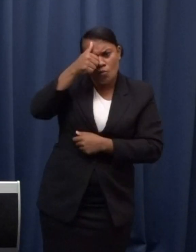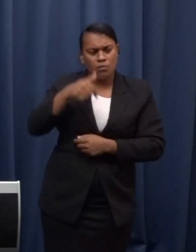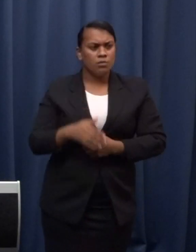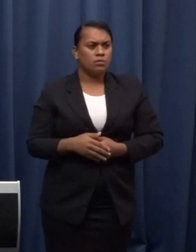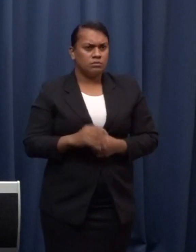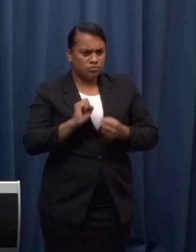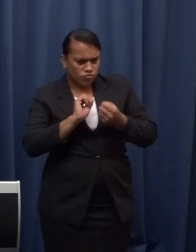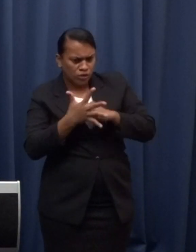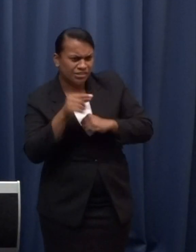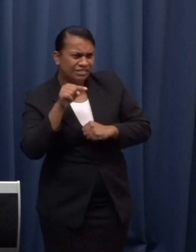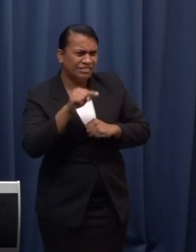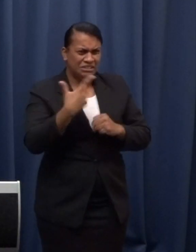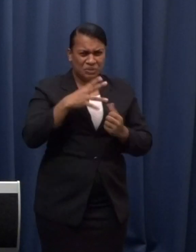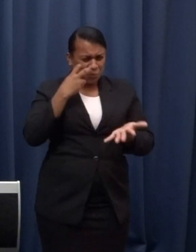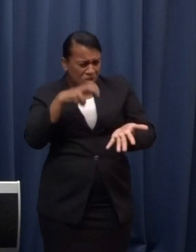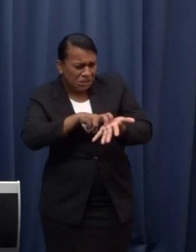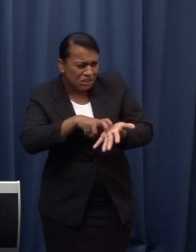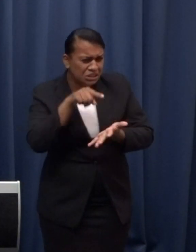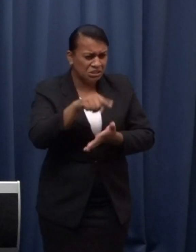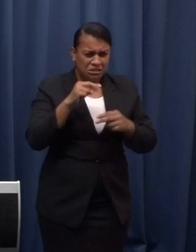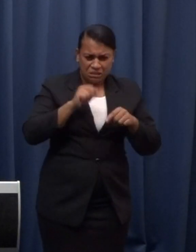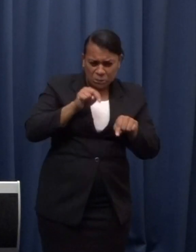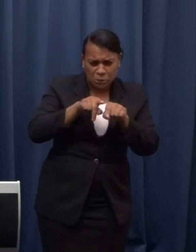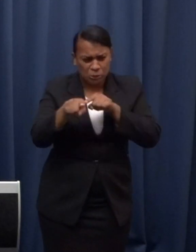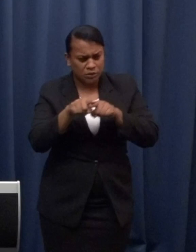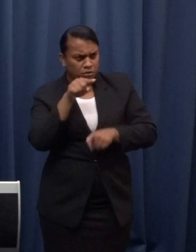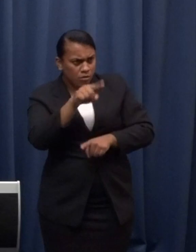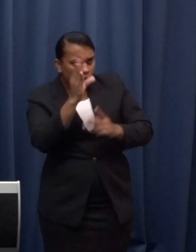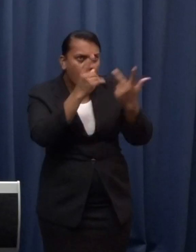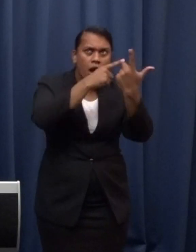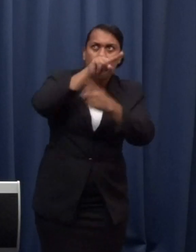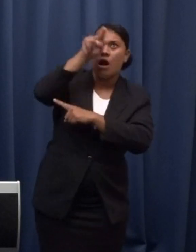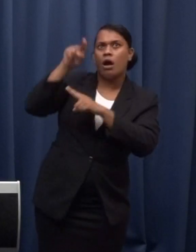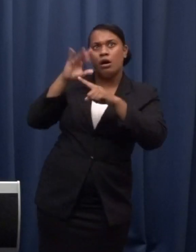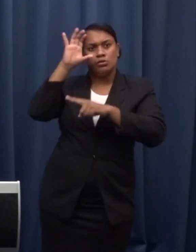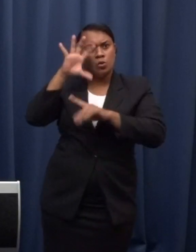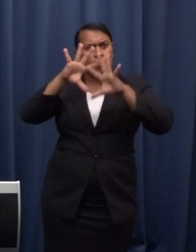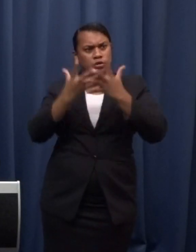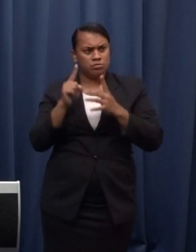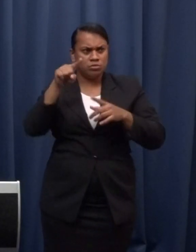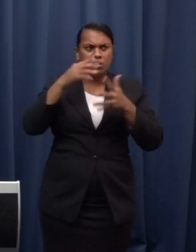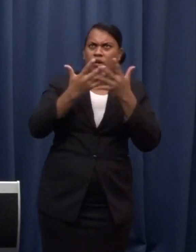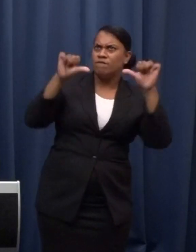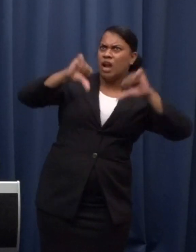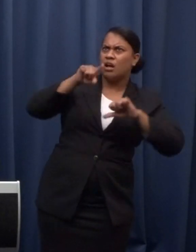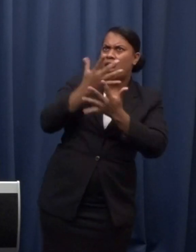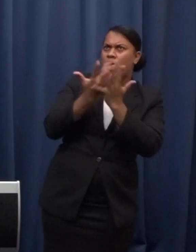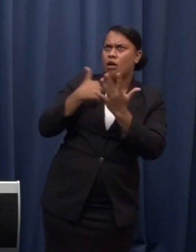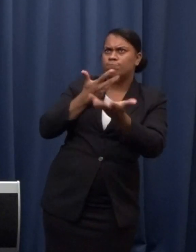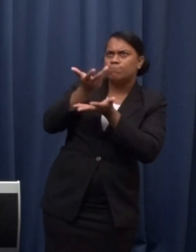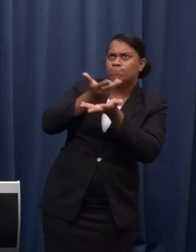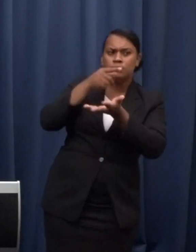vulnerable. We need to learn from the hard lessons of other nations who failed to practice social distancing until it was too